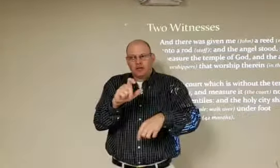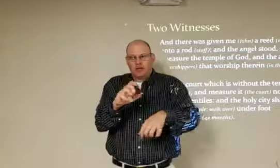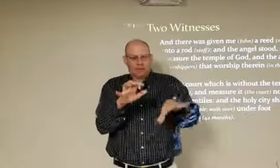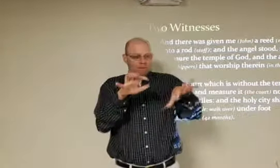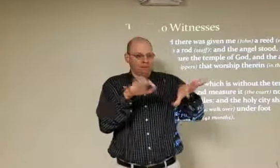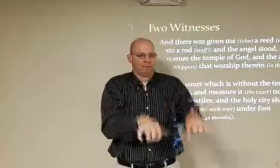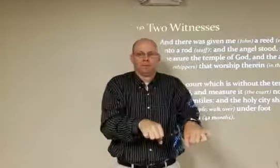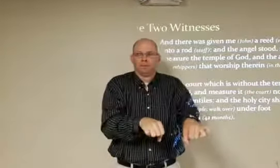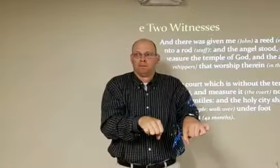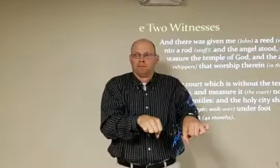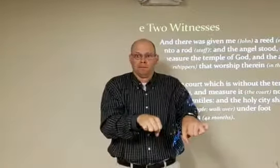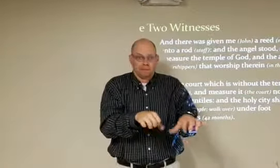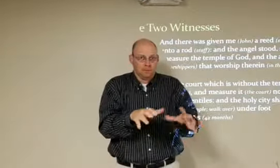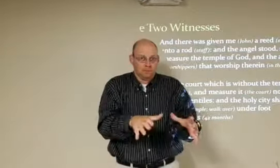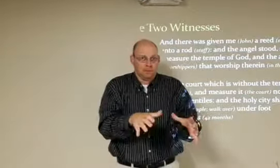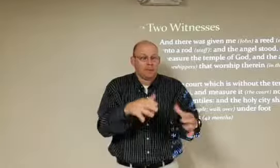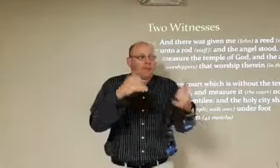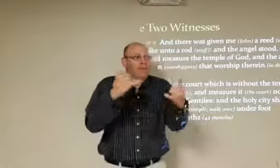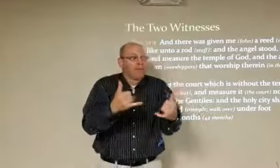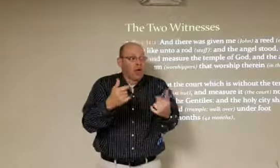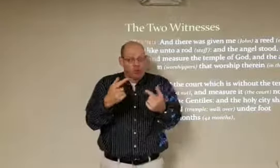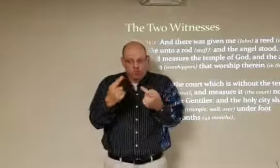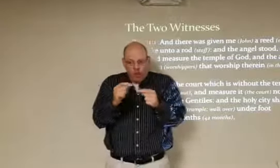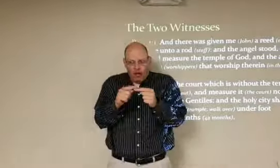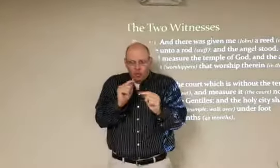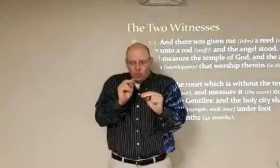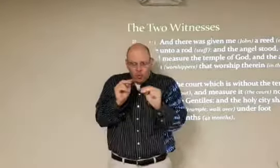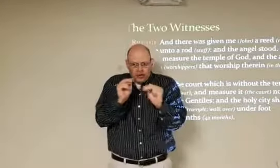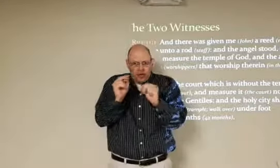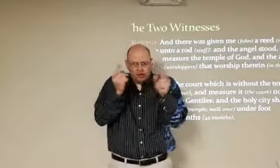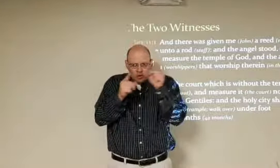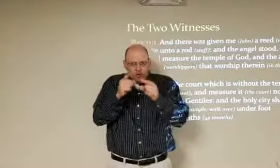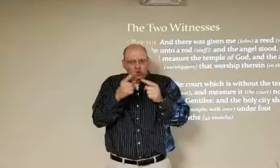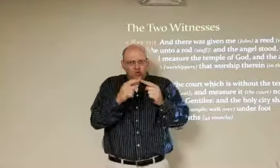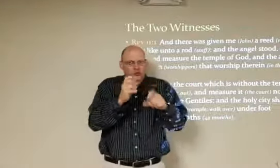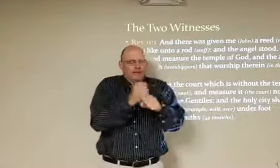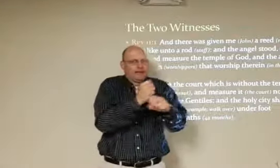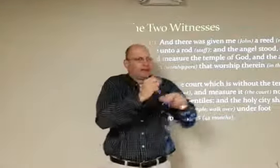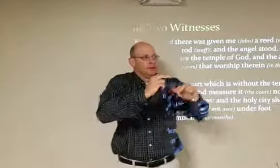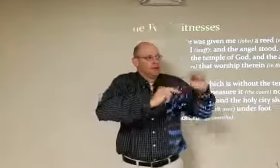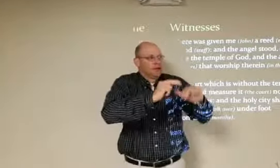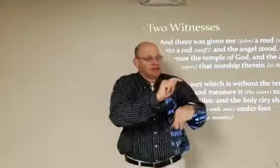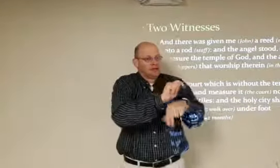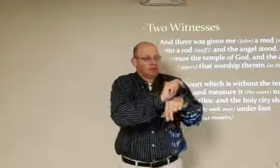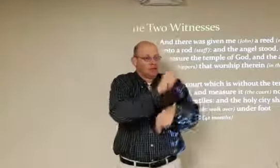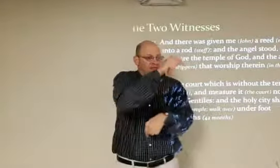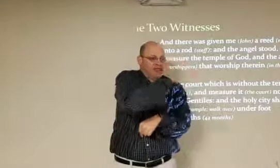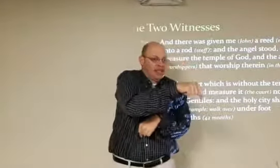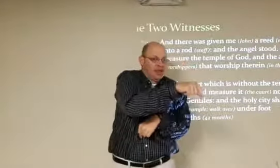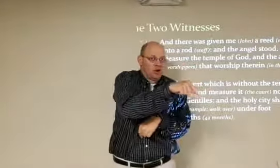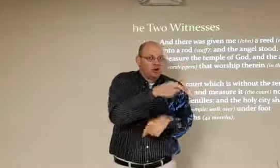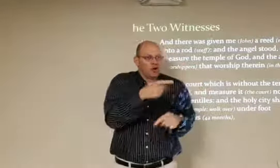longer belonged to the Jews. It now belonged to the Gentiles or the Muslims. And so there